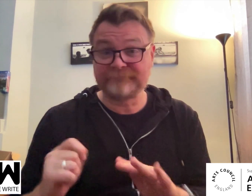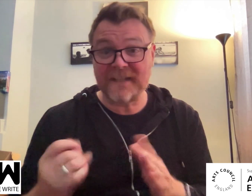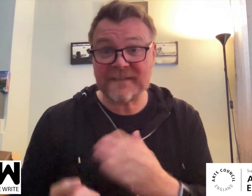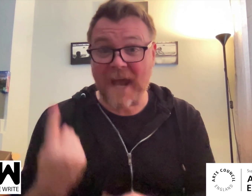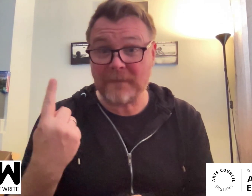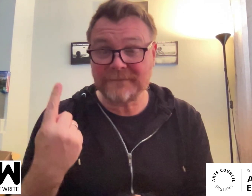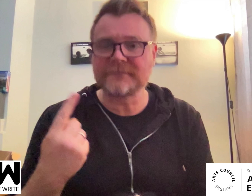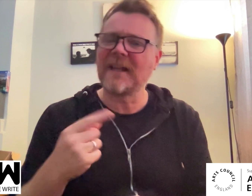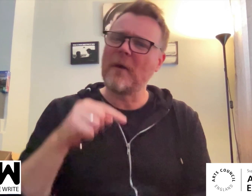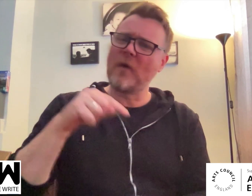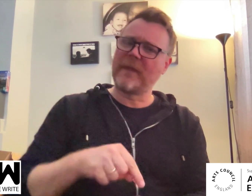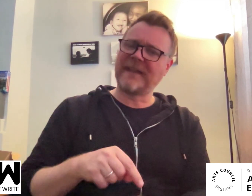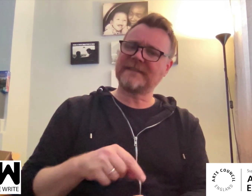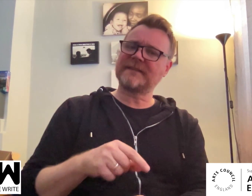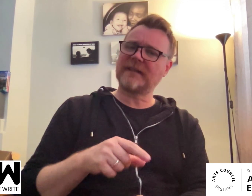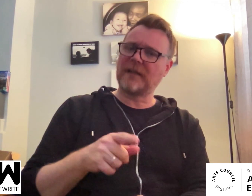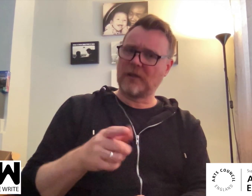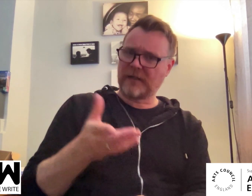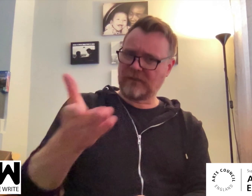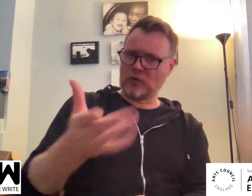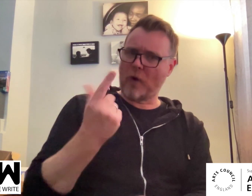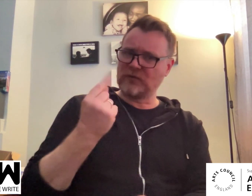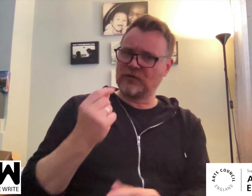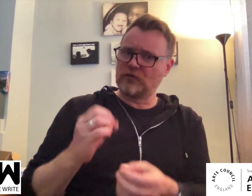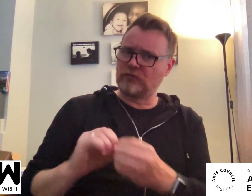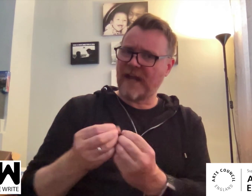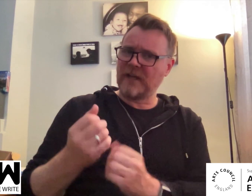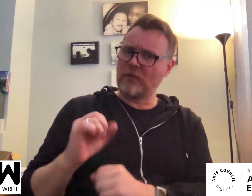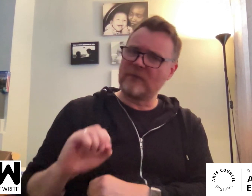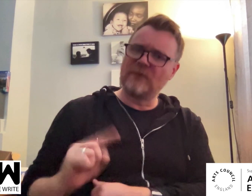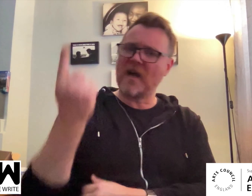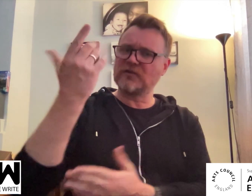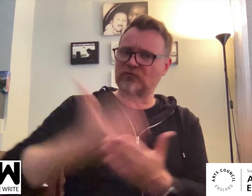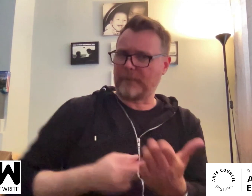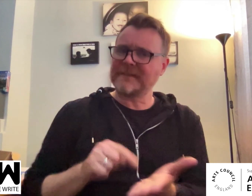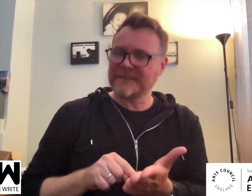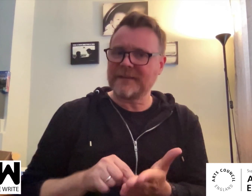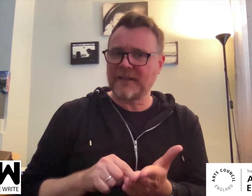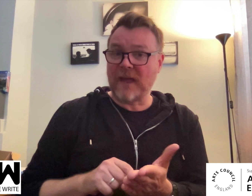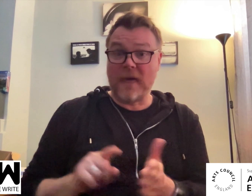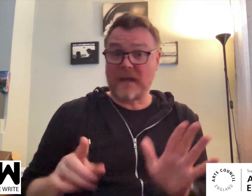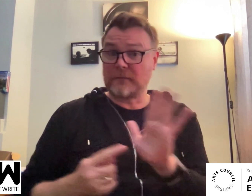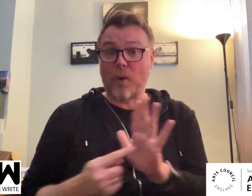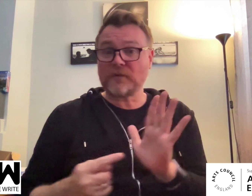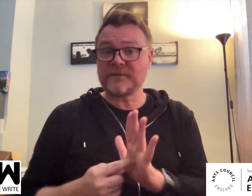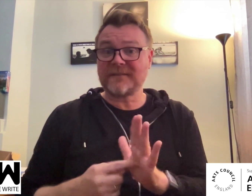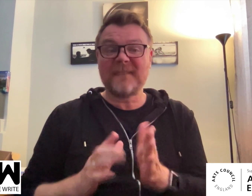Most often, it's not. But the point is, you've created your first script. And that's really important.